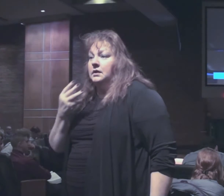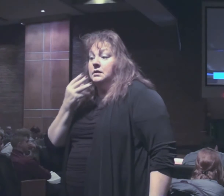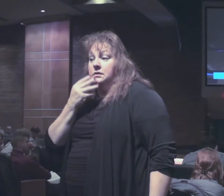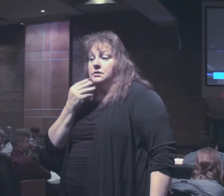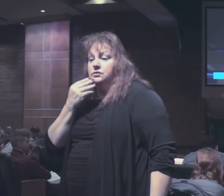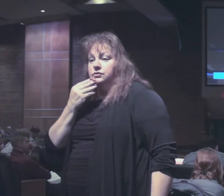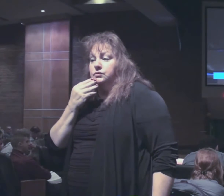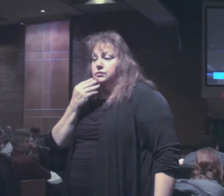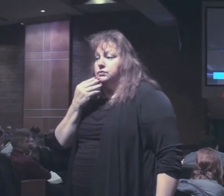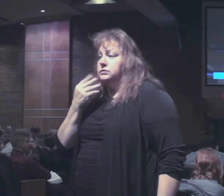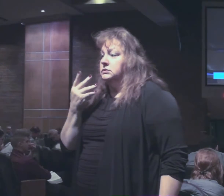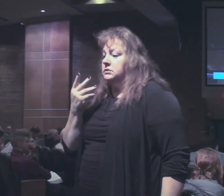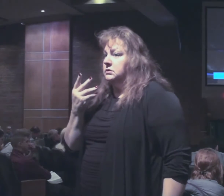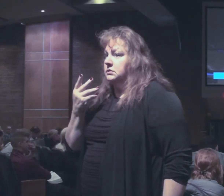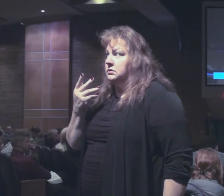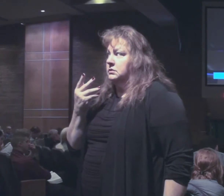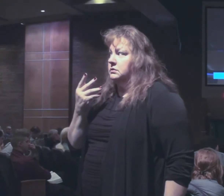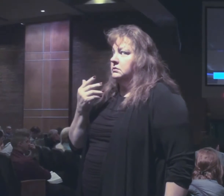what happened to the Jews?